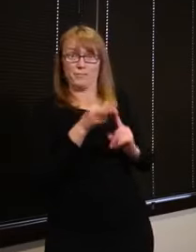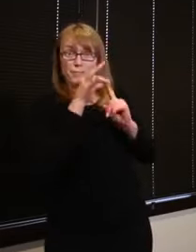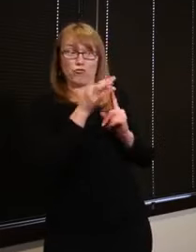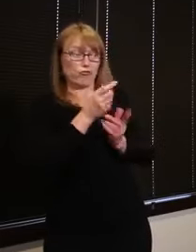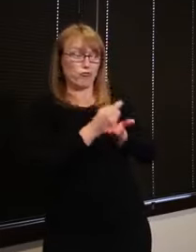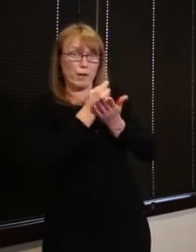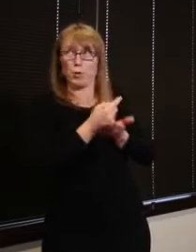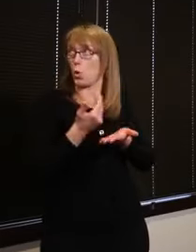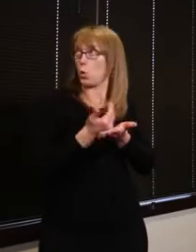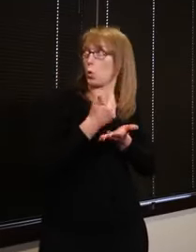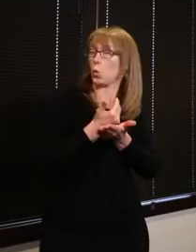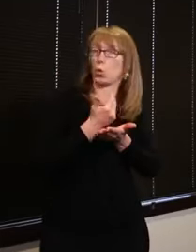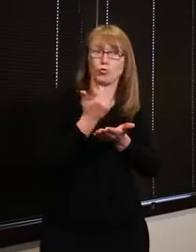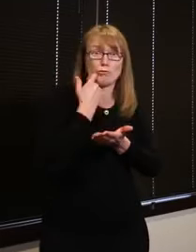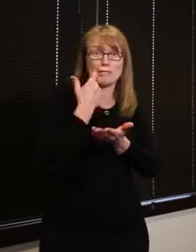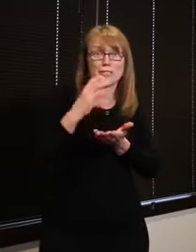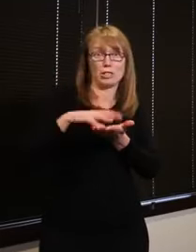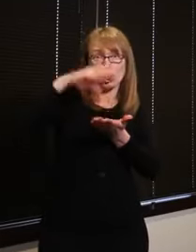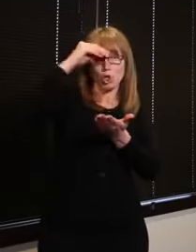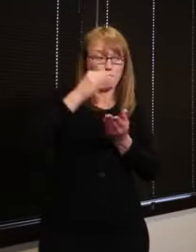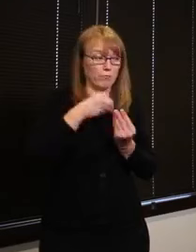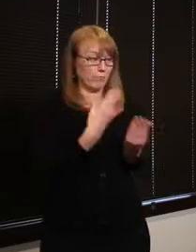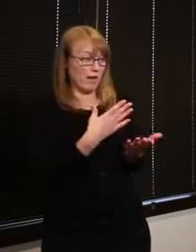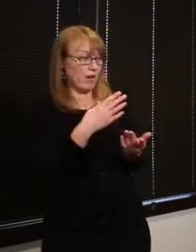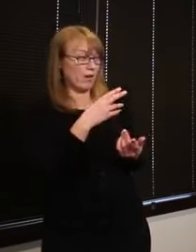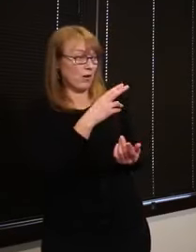on to ventilators. So that number will probably change.